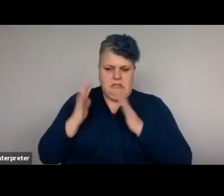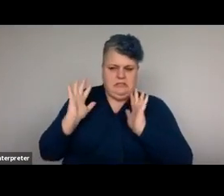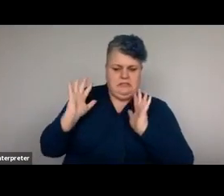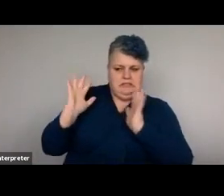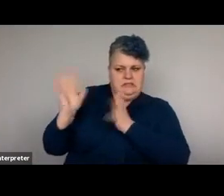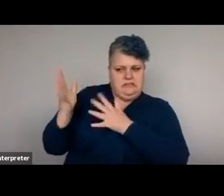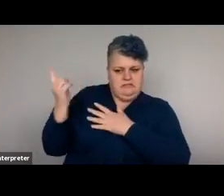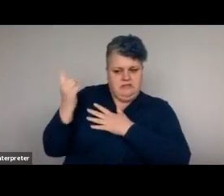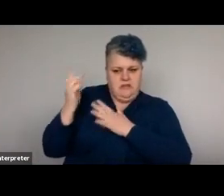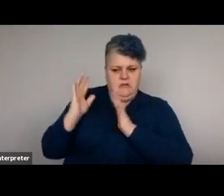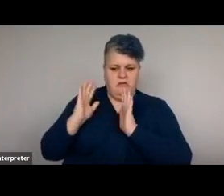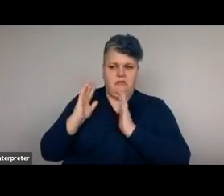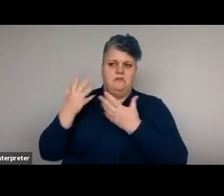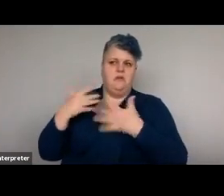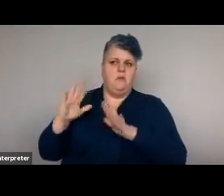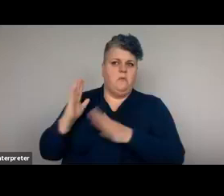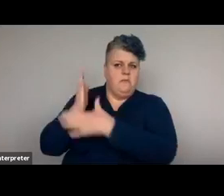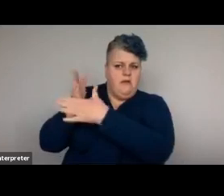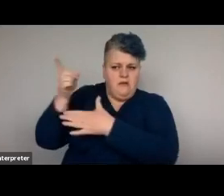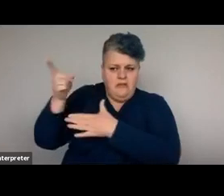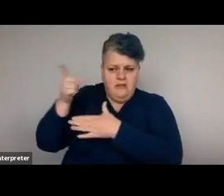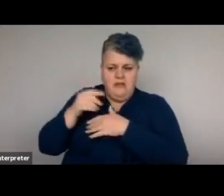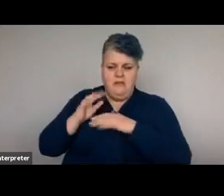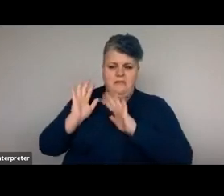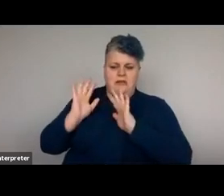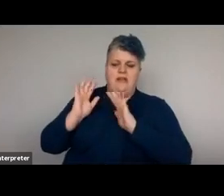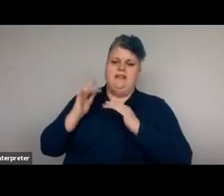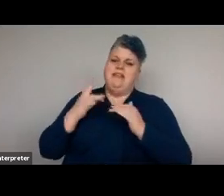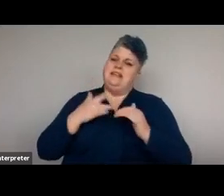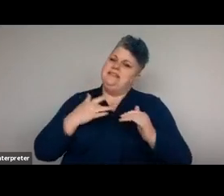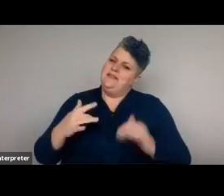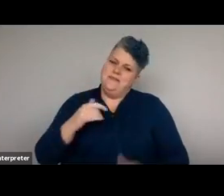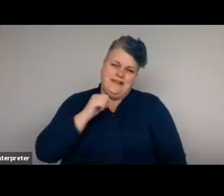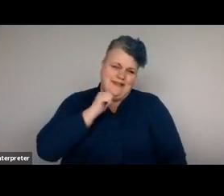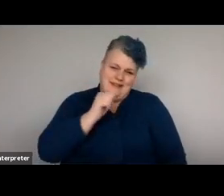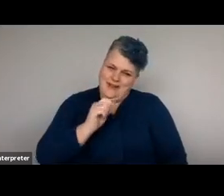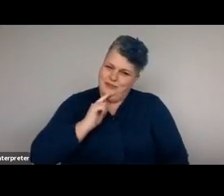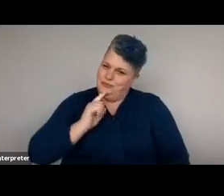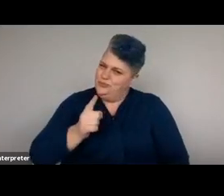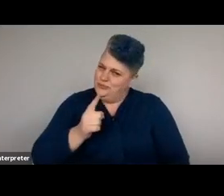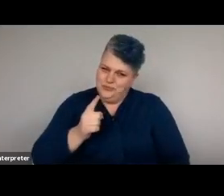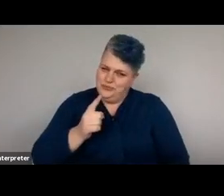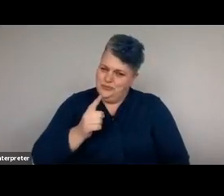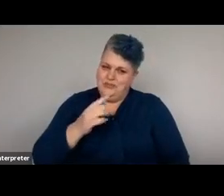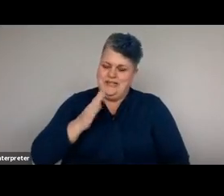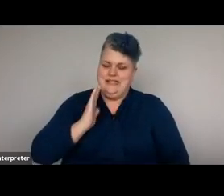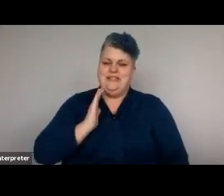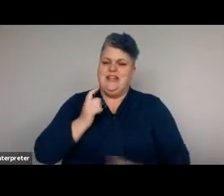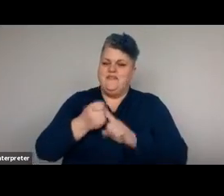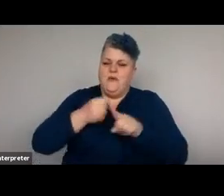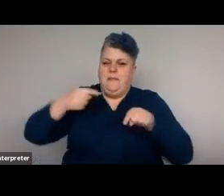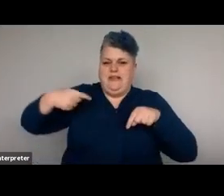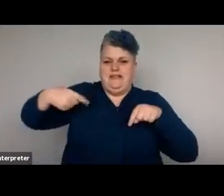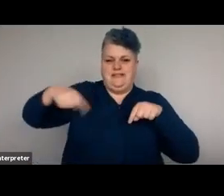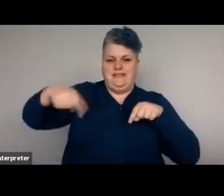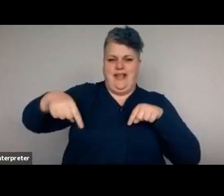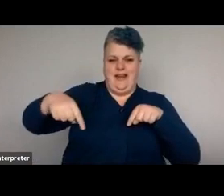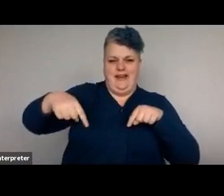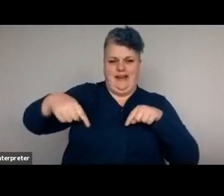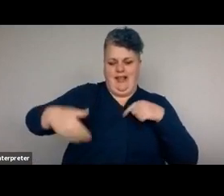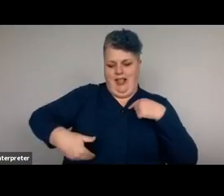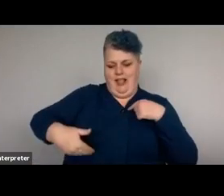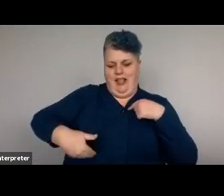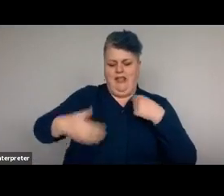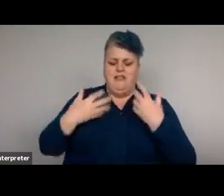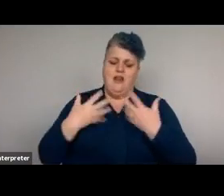to us, or they don't want to be bothered by us. That is generally not the case. That's actually what our anxiety tells us. People don't want to hang